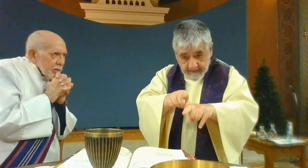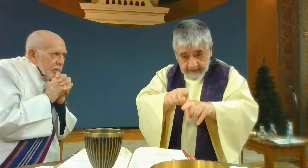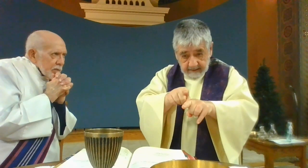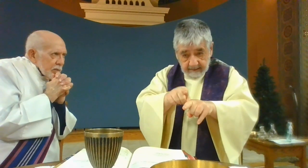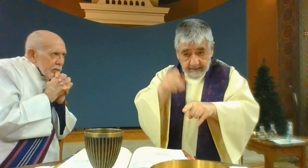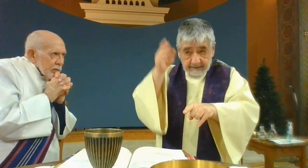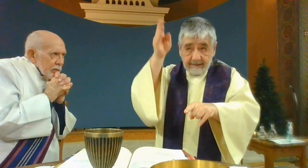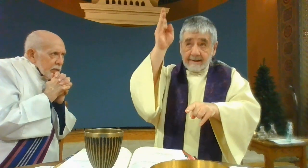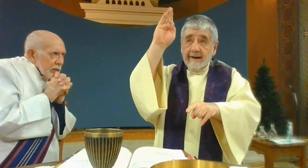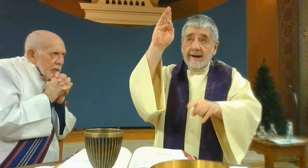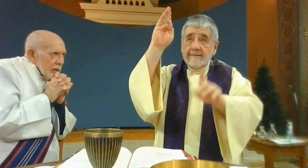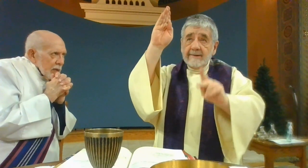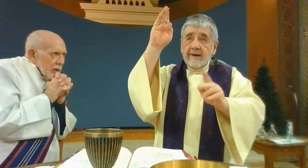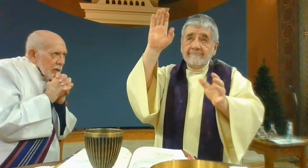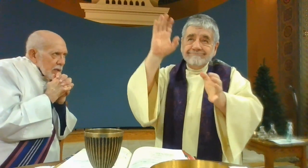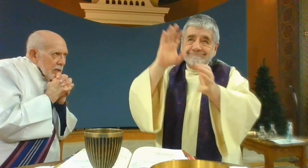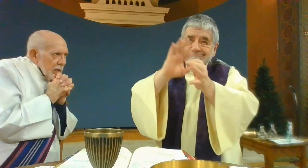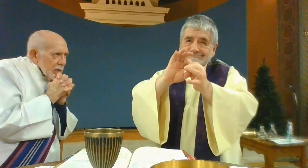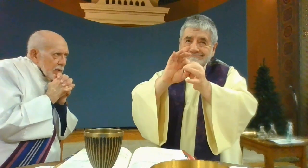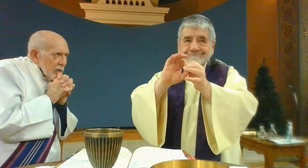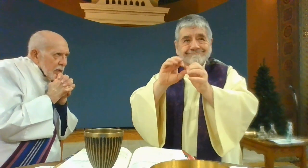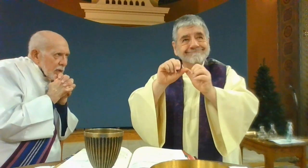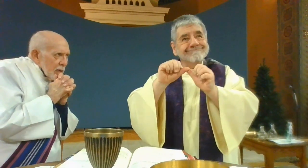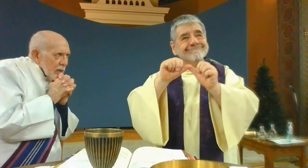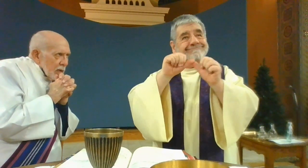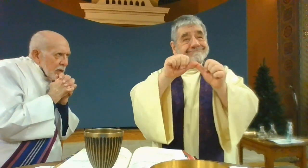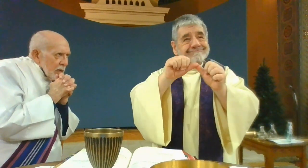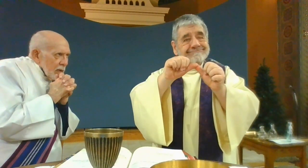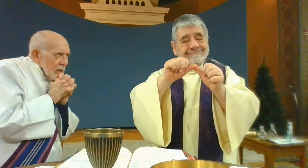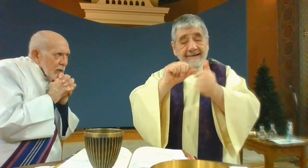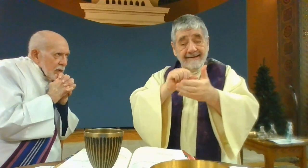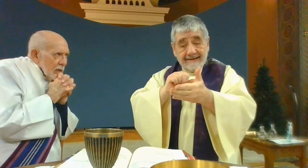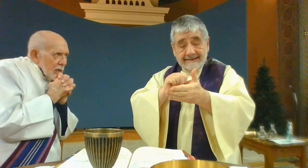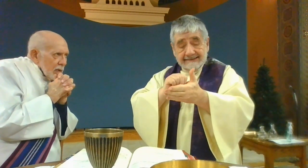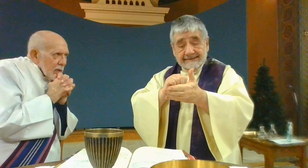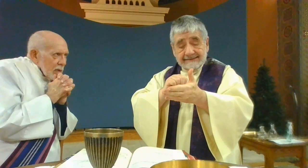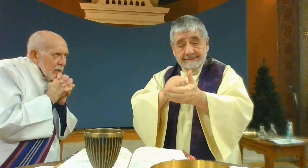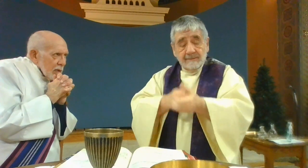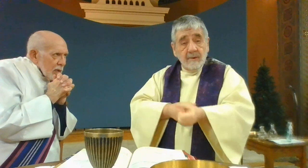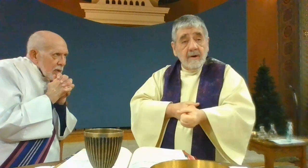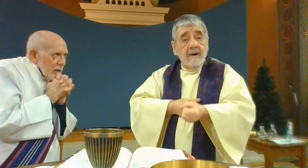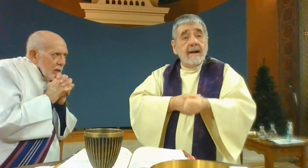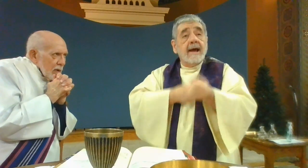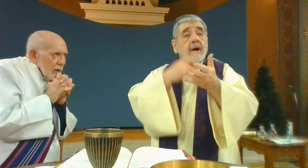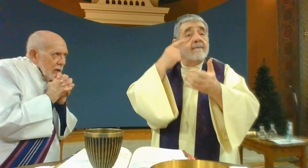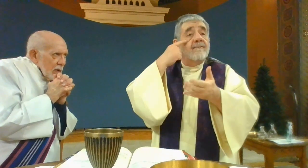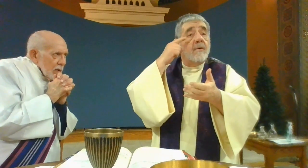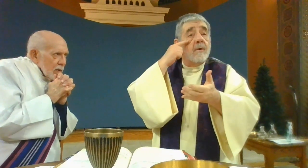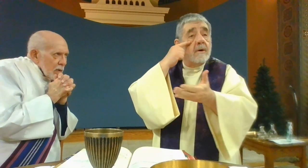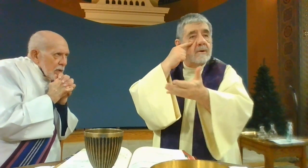the new and eternal covenant which will be poured out for you and for many